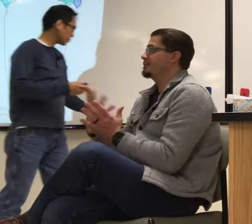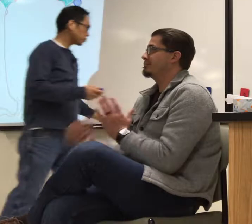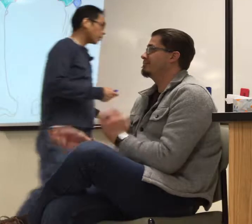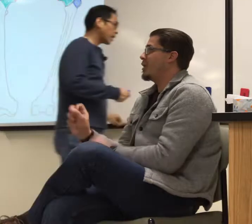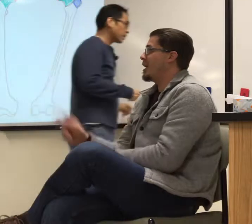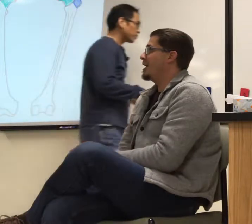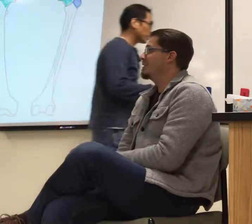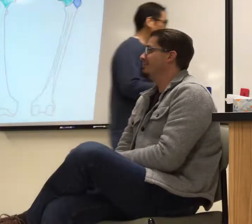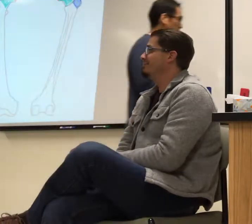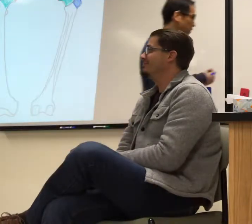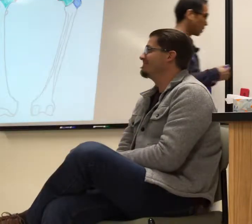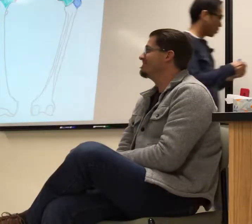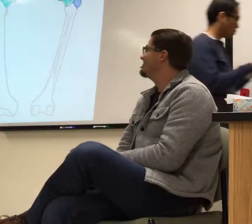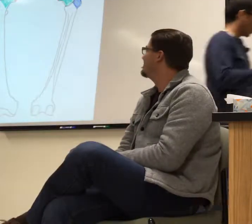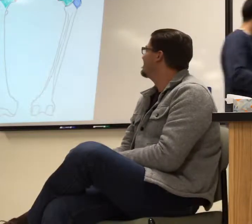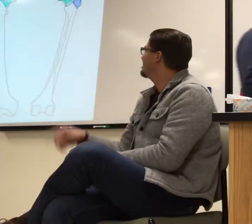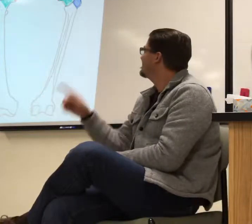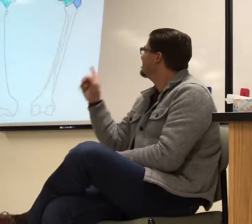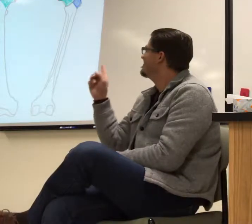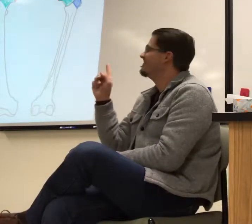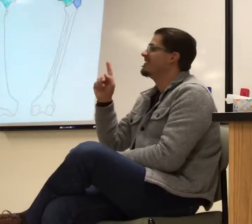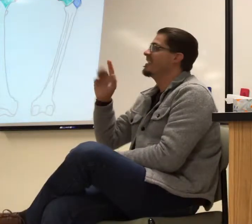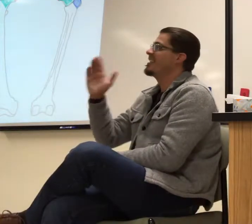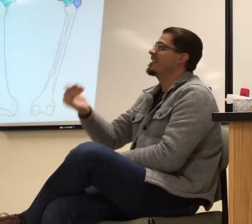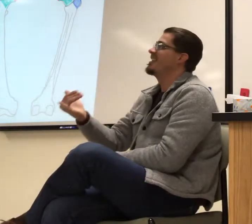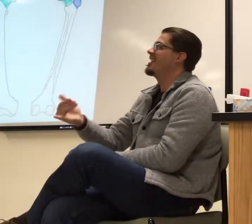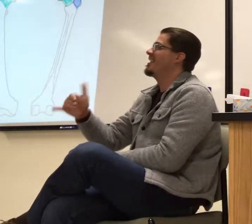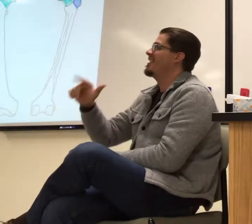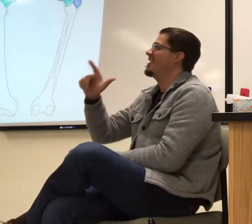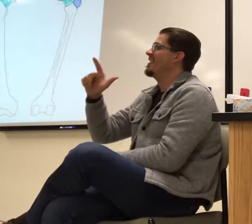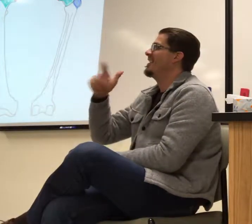The lesser trochanter, I'll use orange here.